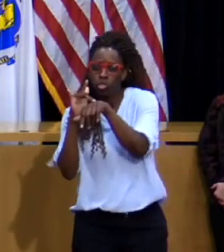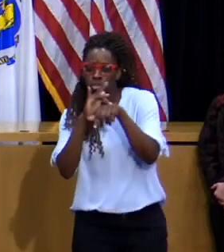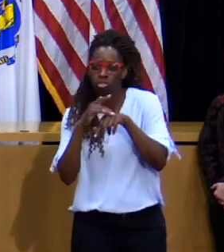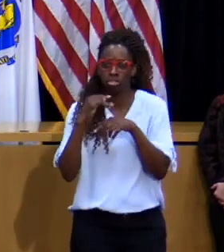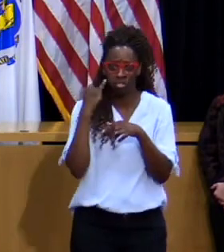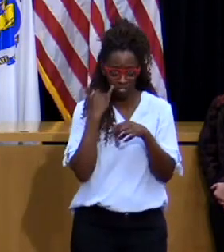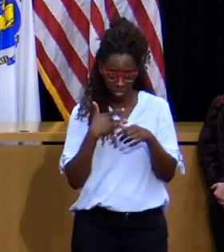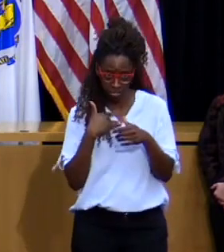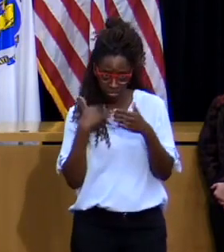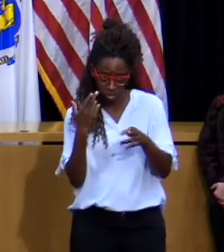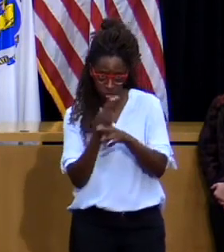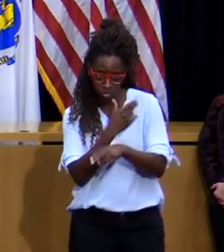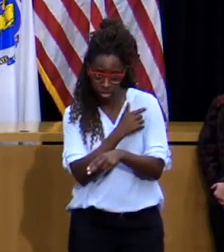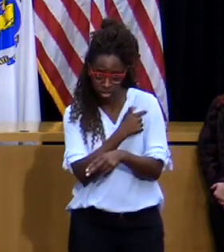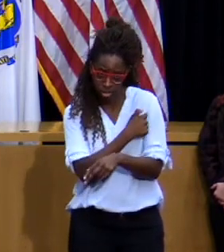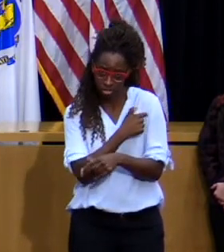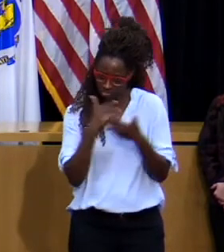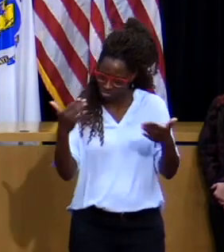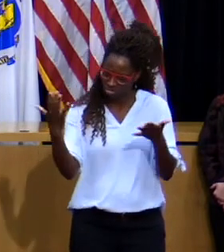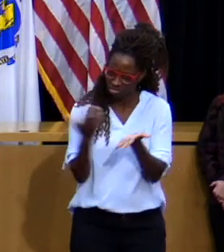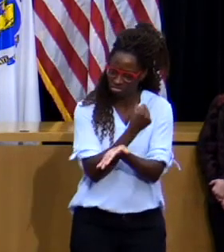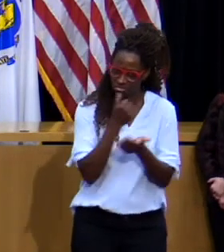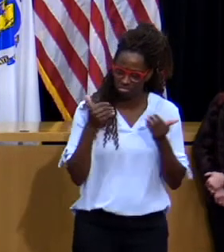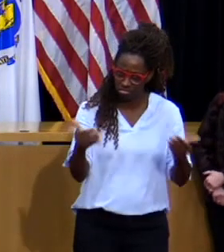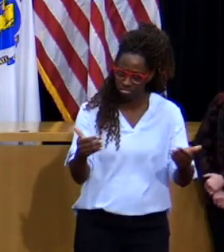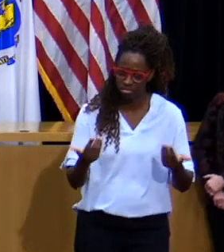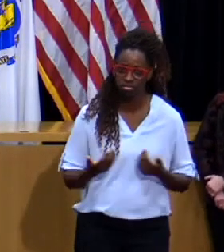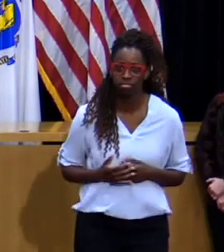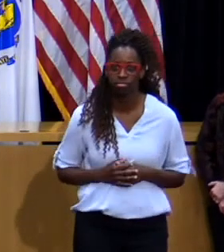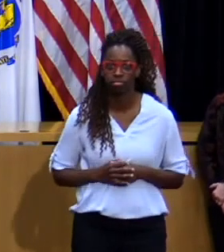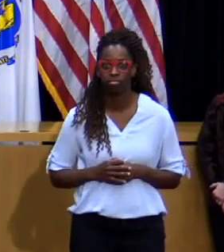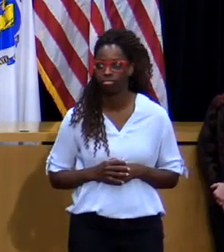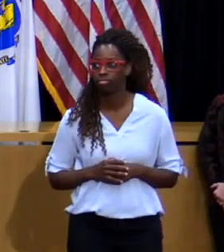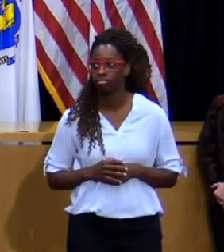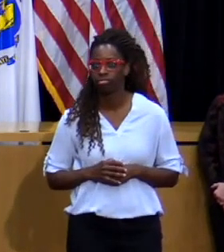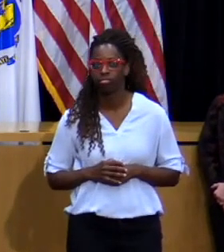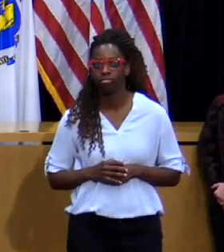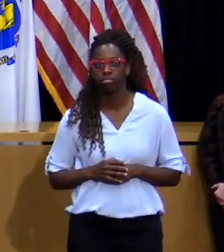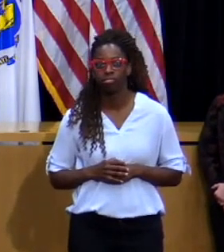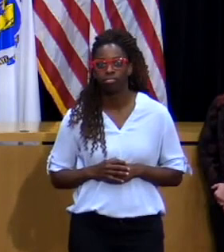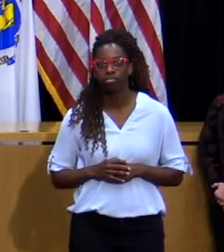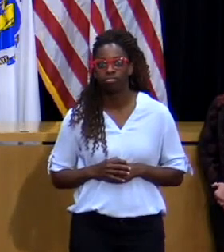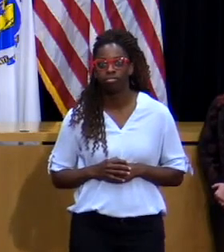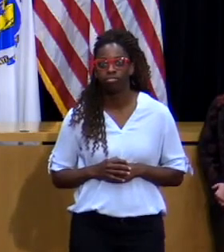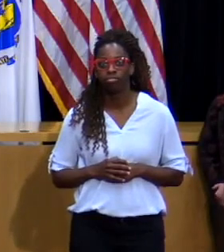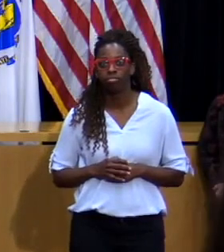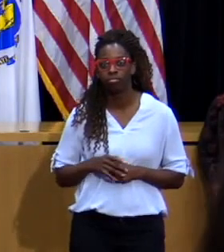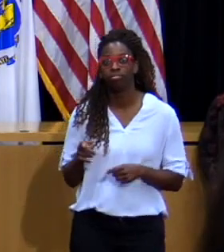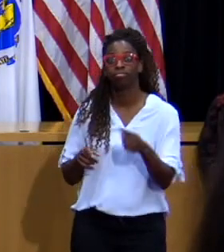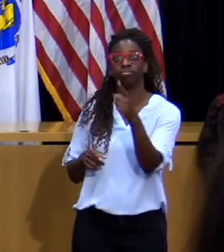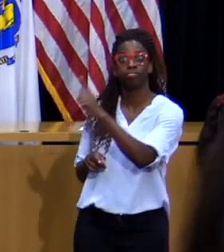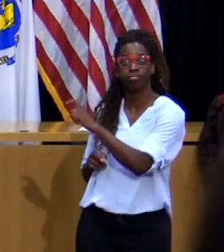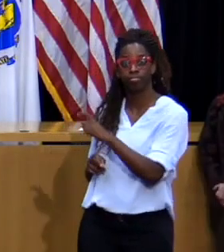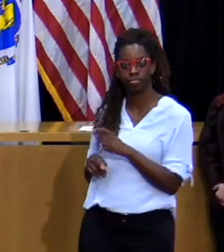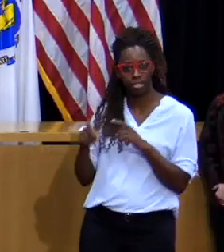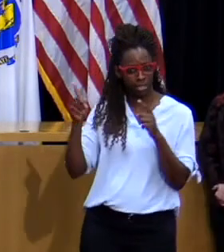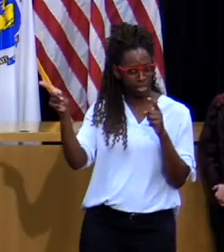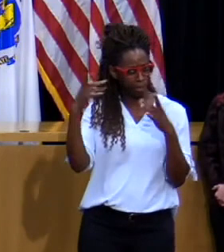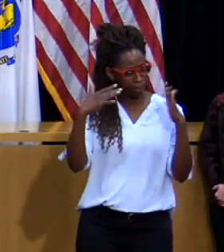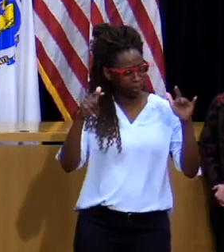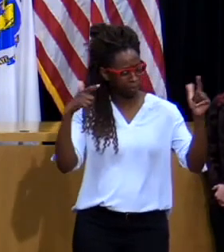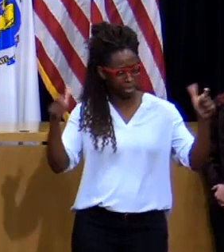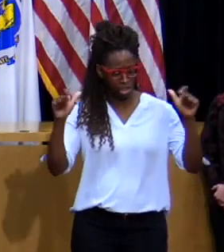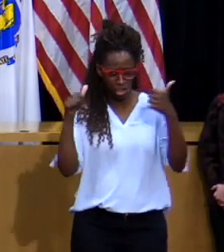as this all plays out over the next 6 to 9 months. What is shaping up to be the biggest challenge with the distribution? What is shaping up to be the